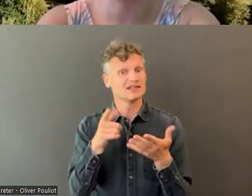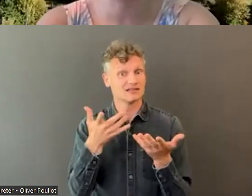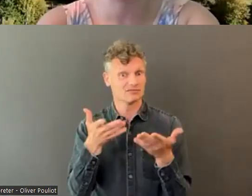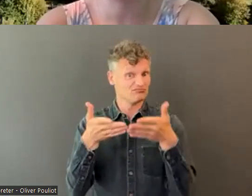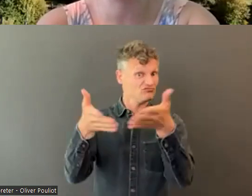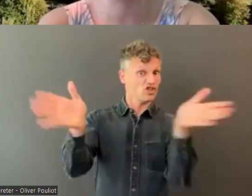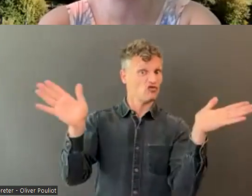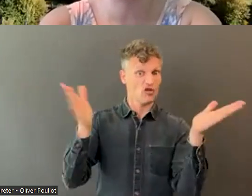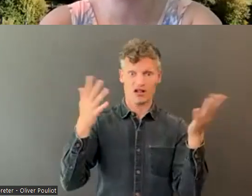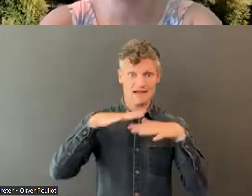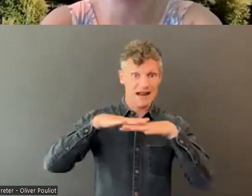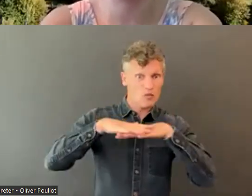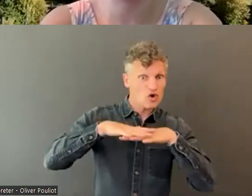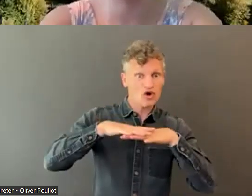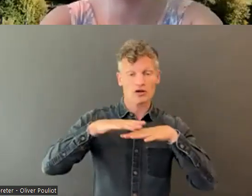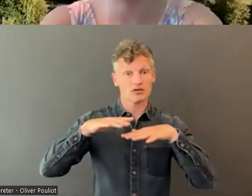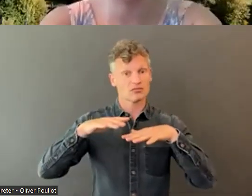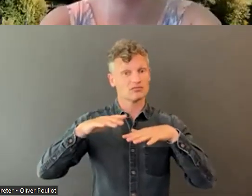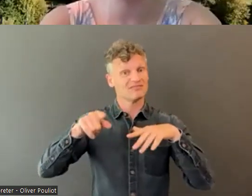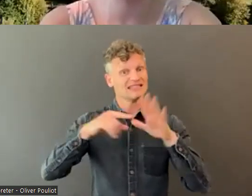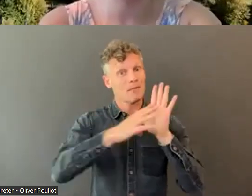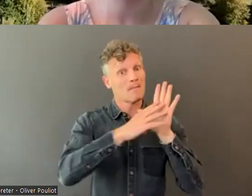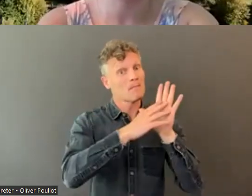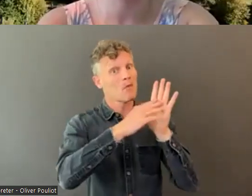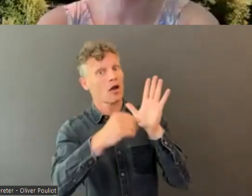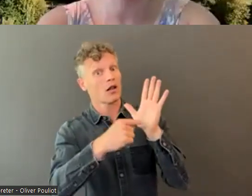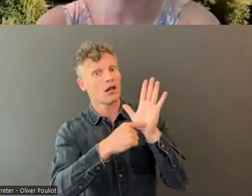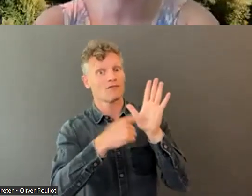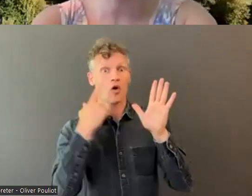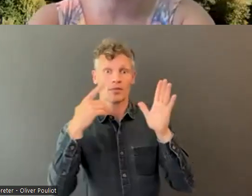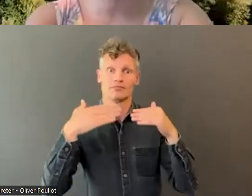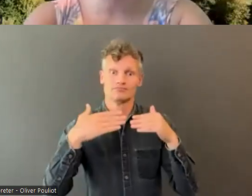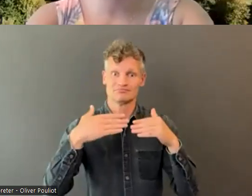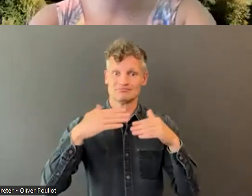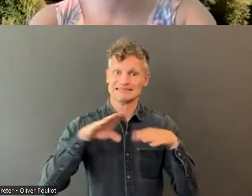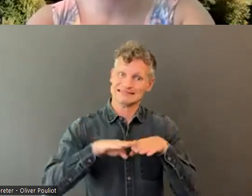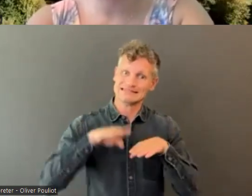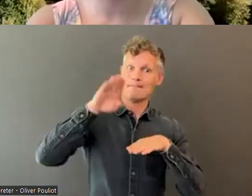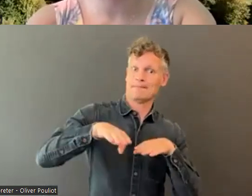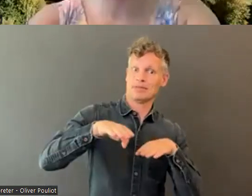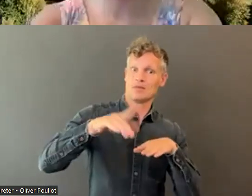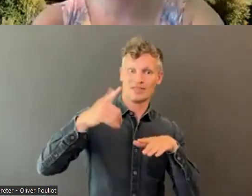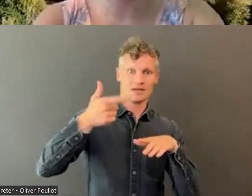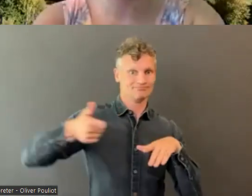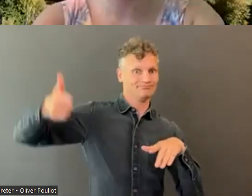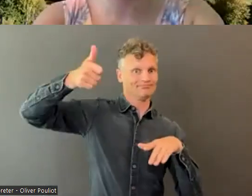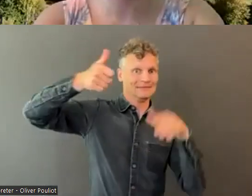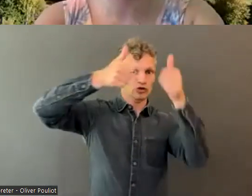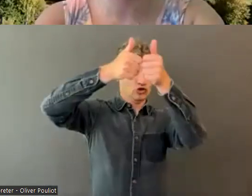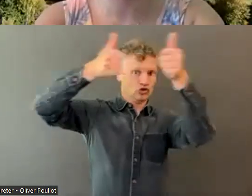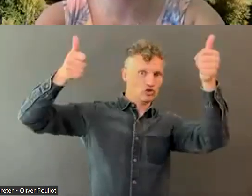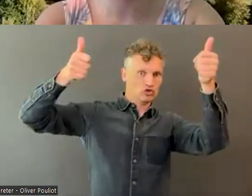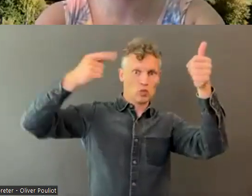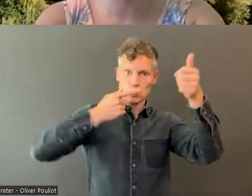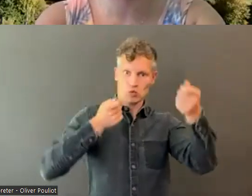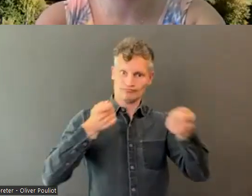and so on, as a model for where you go when you're taking that big step with senior leadership. So in the time remaining,